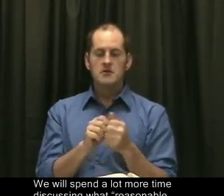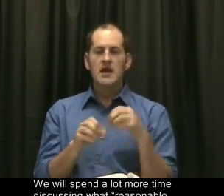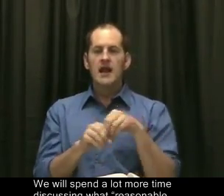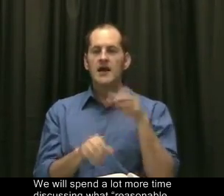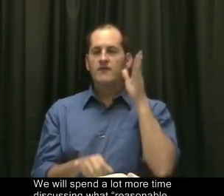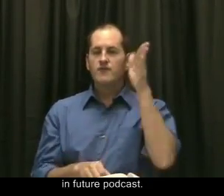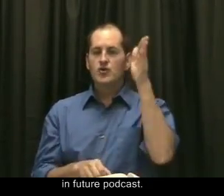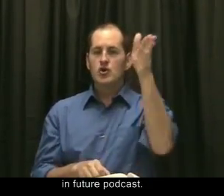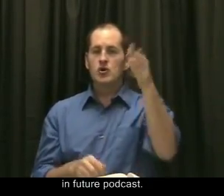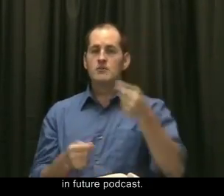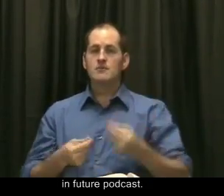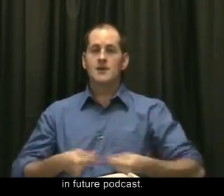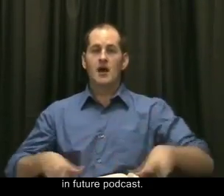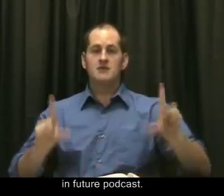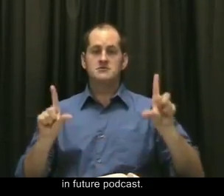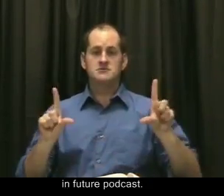future podcast.